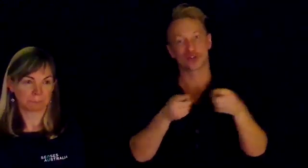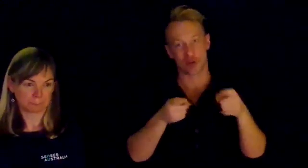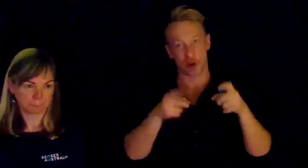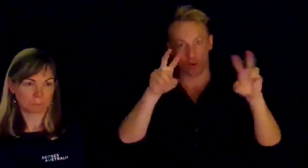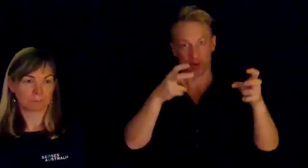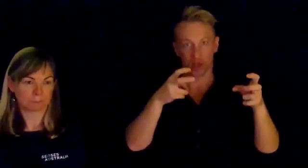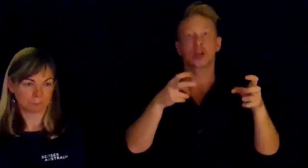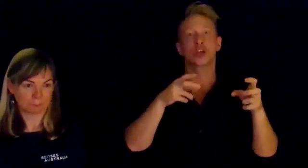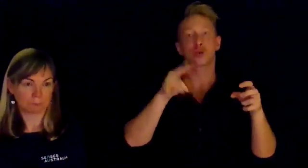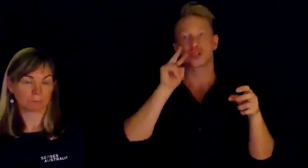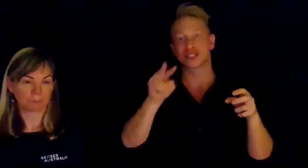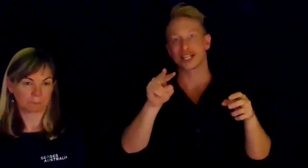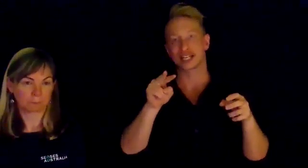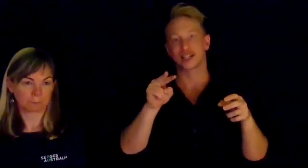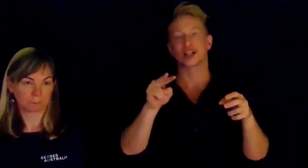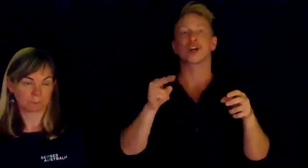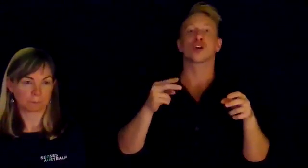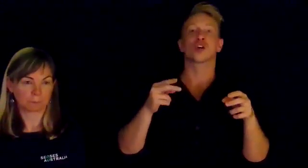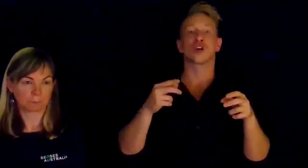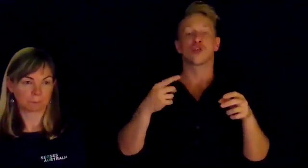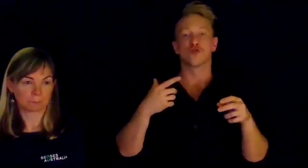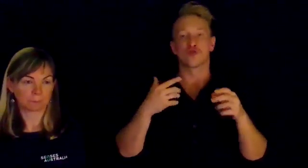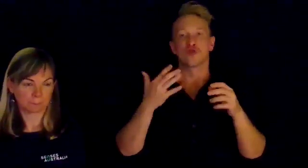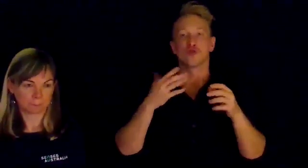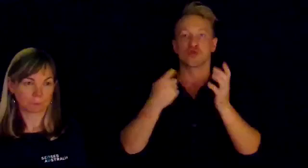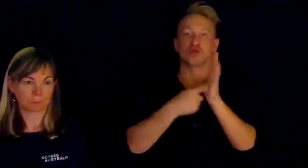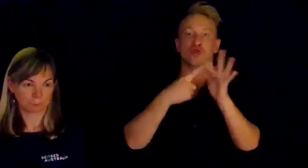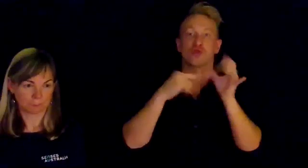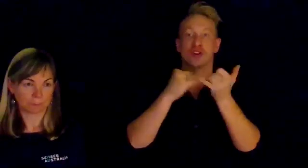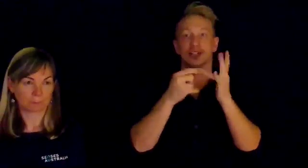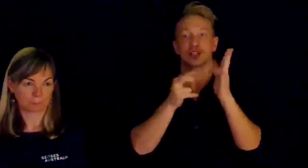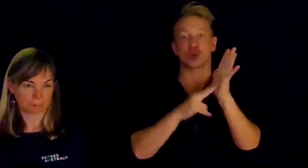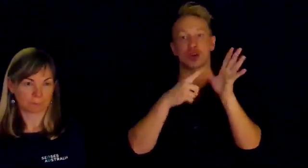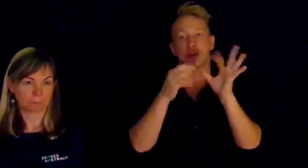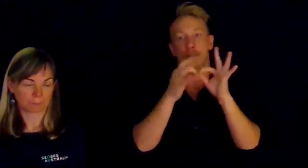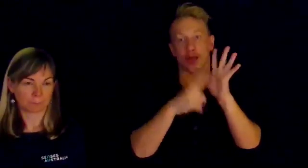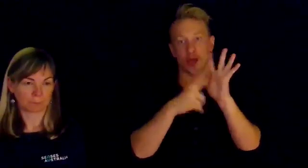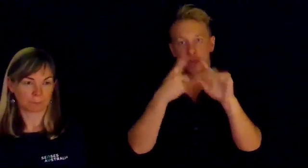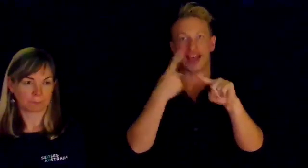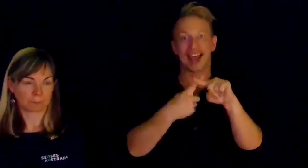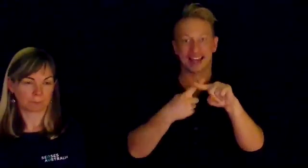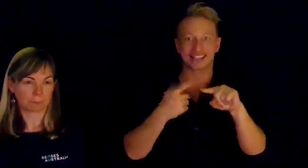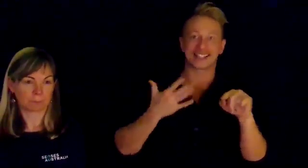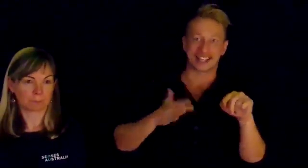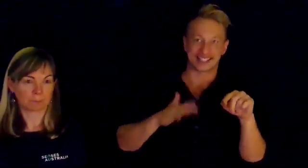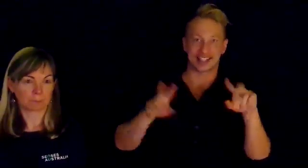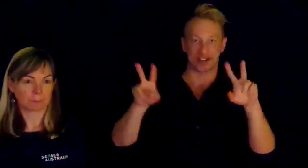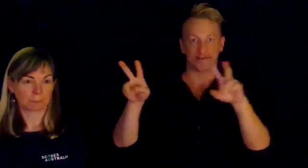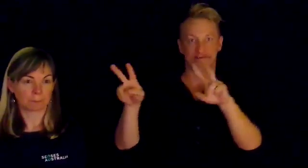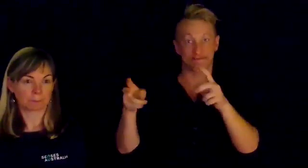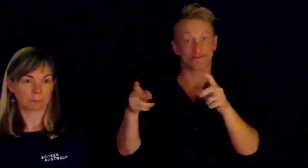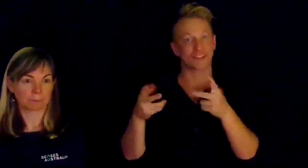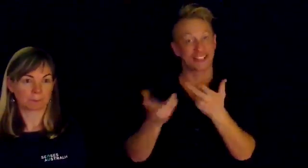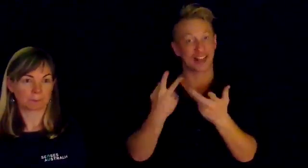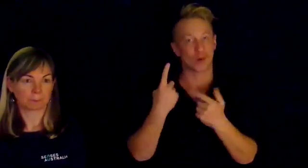lot. So it has to be deemed as reasonable and necessary. And how they work that out is